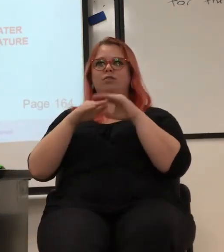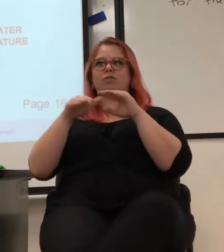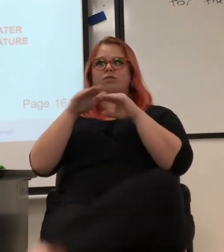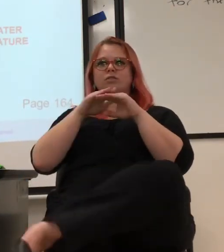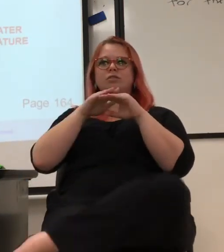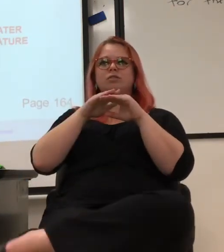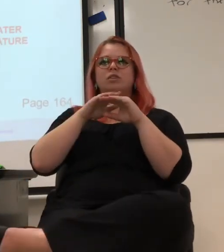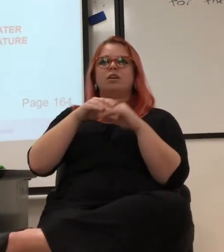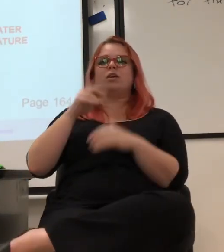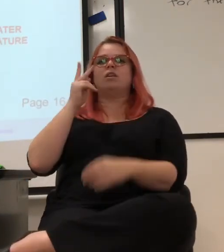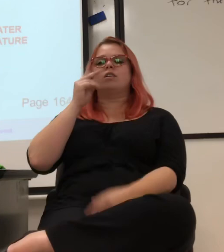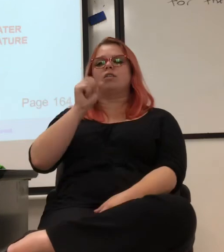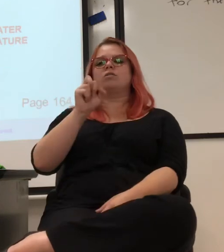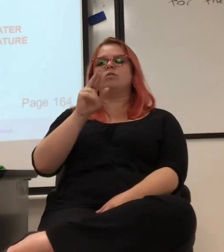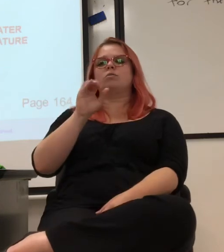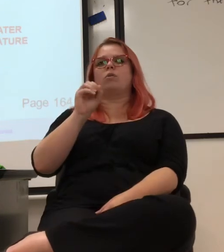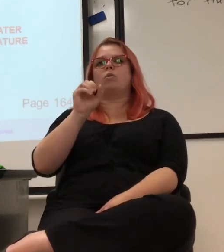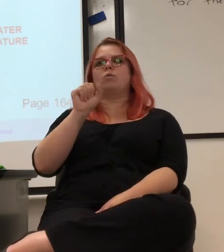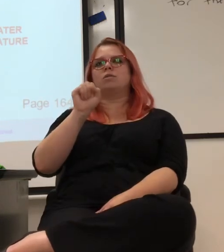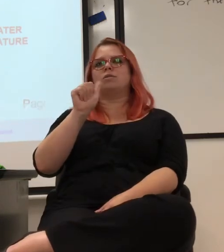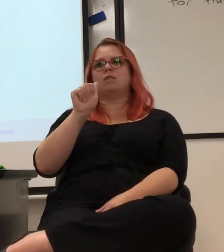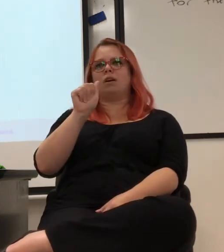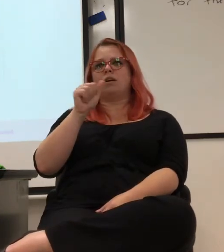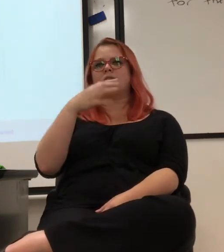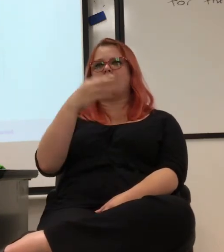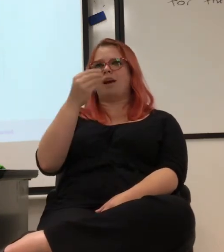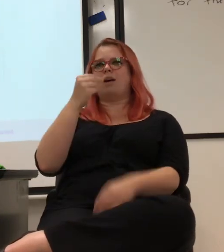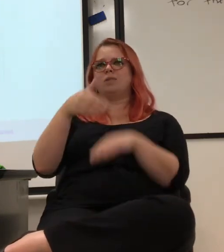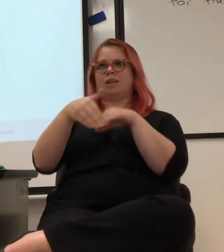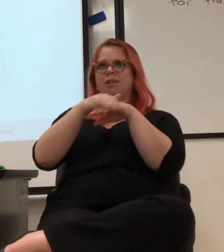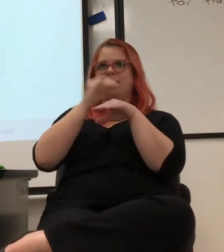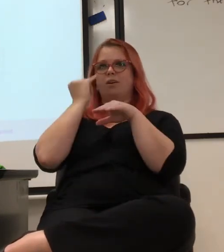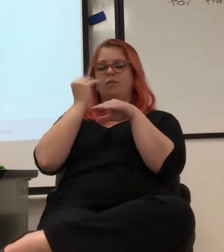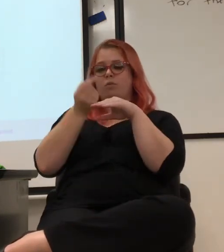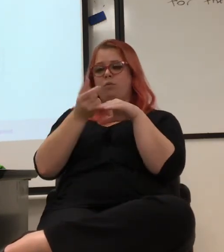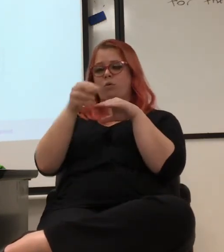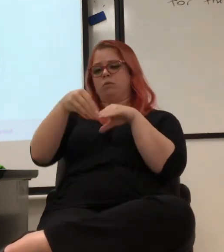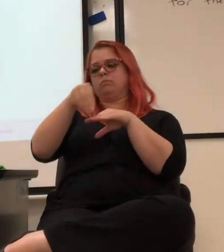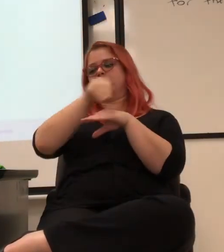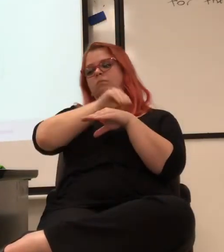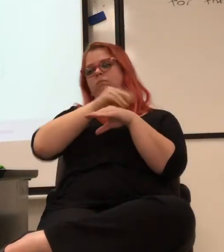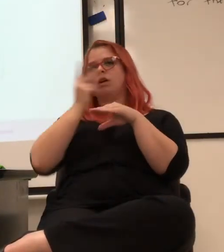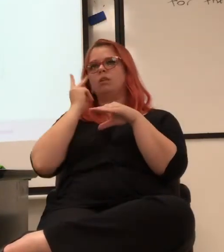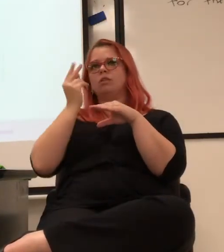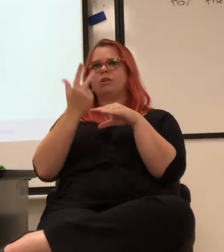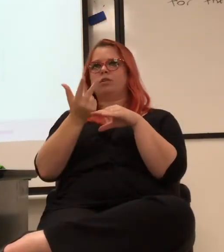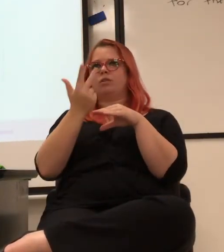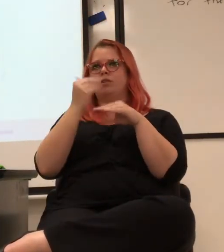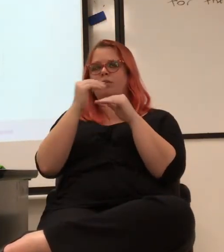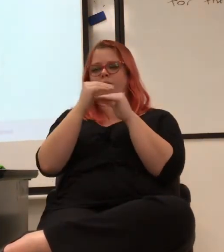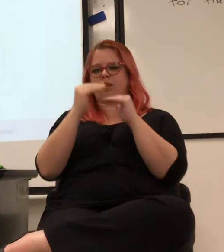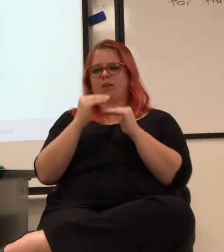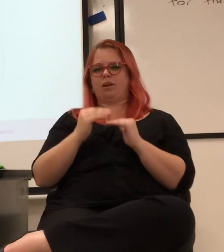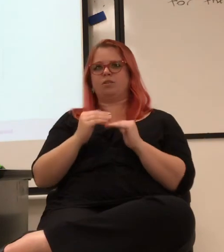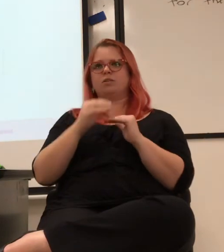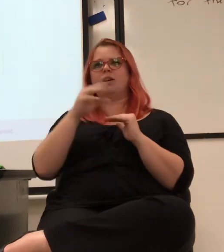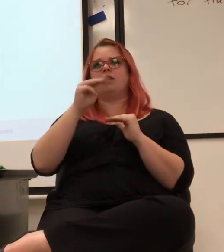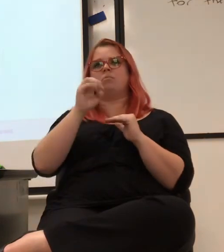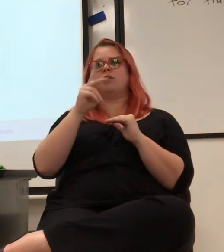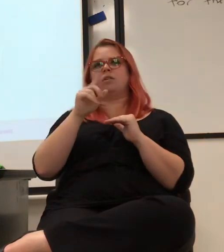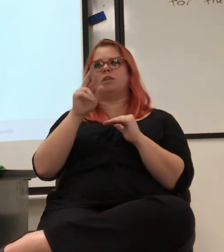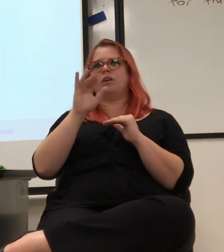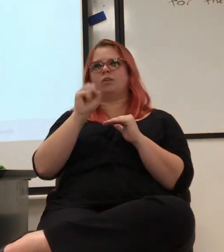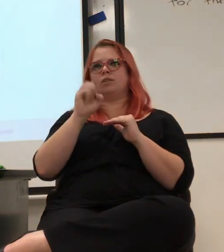You're looking at the serosa, the outermost layer. If you remove the serosa and look at the 3 layers of muscularis externa we pictured